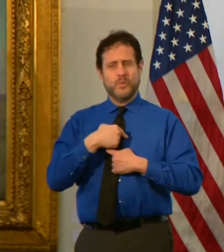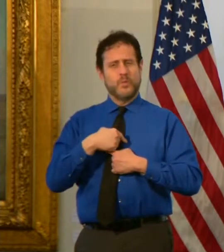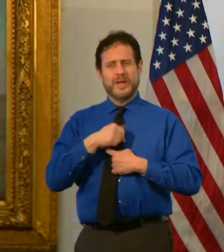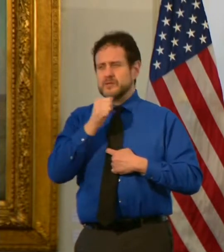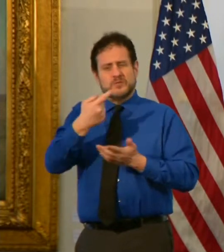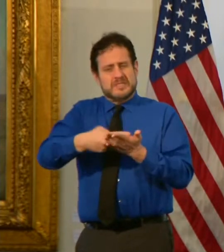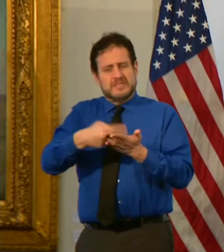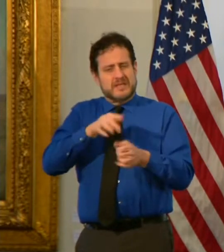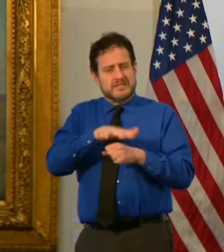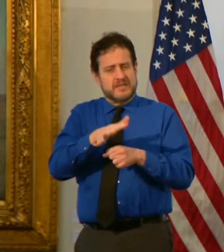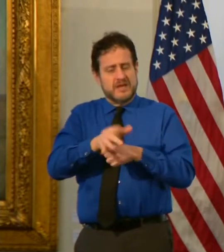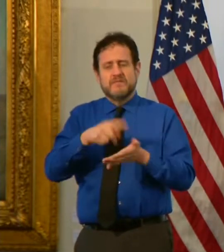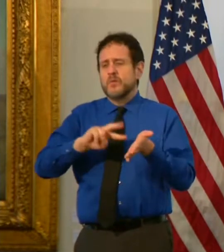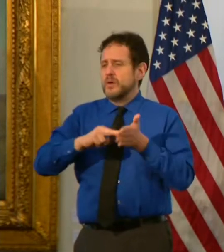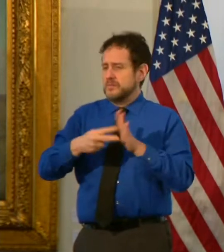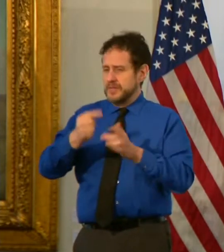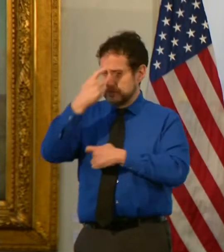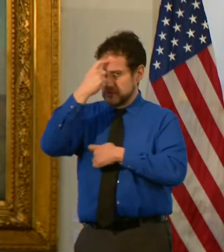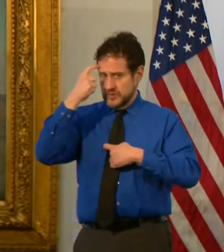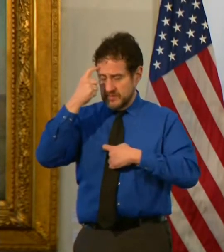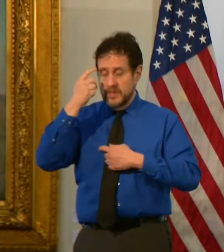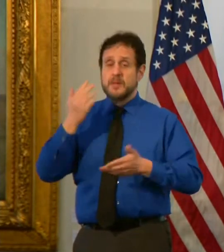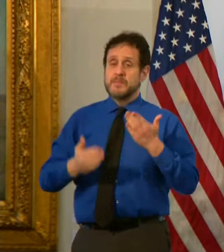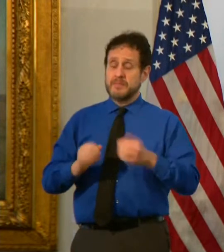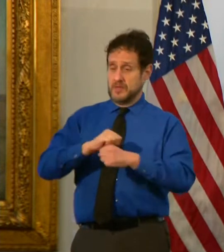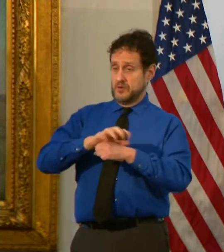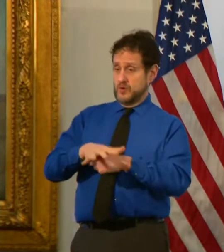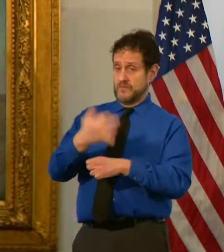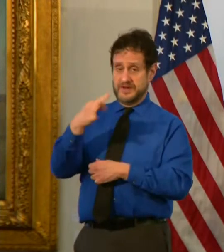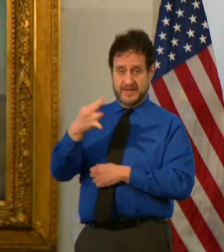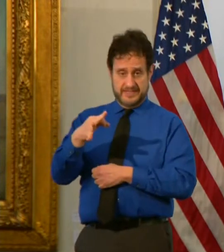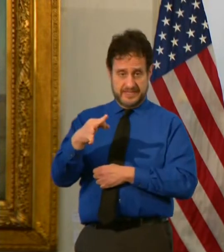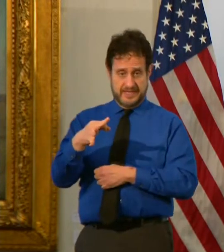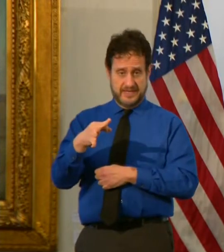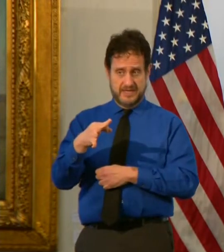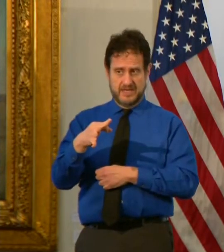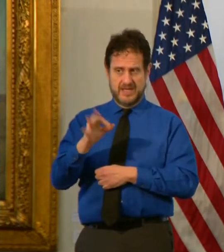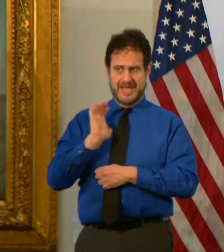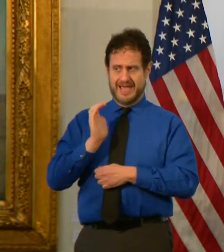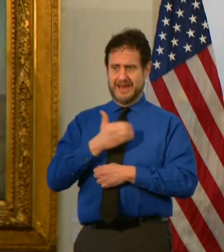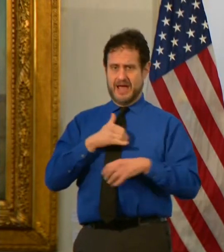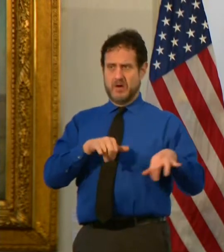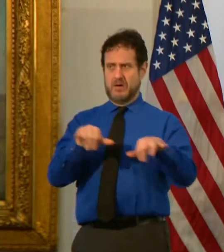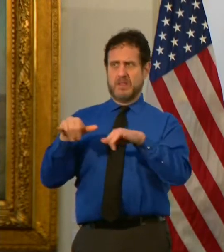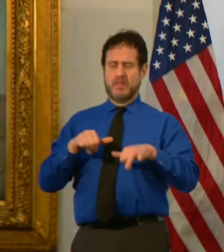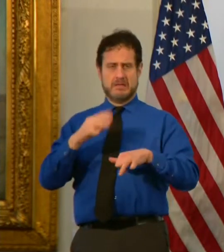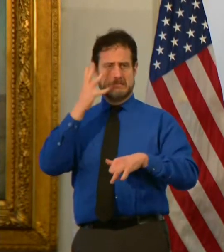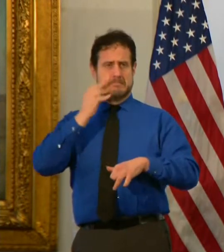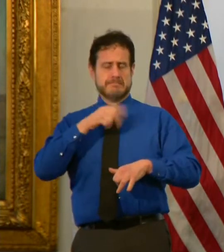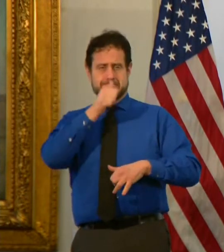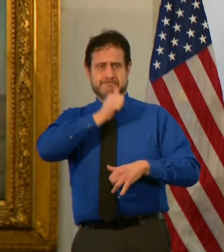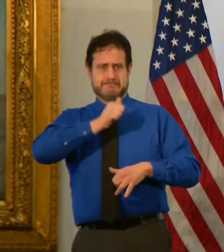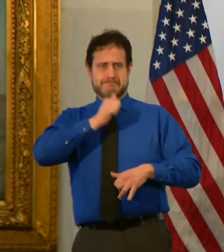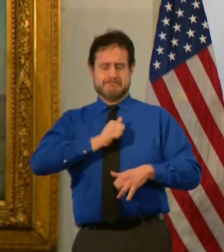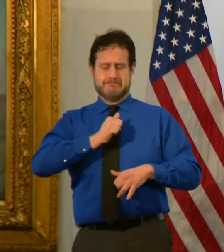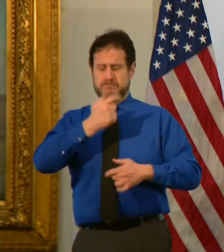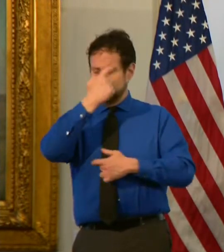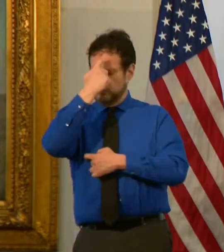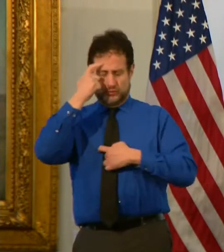And maybe coming out of COVID-19 and this collective trauma that we've exhibited or